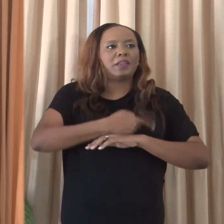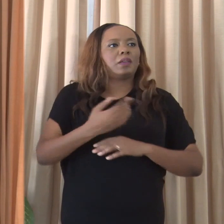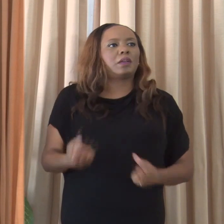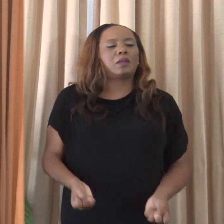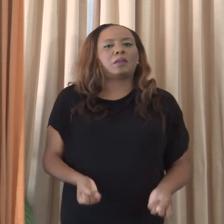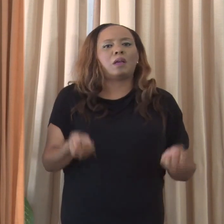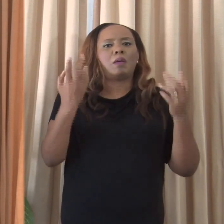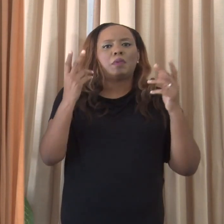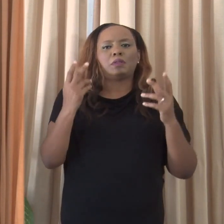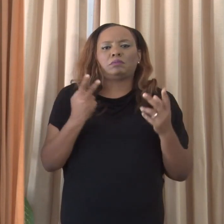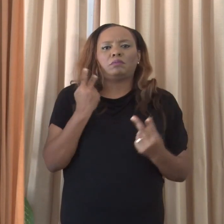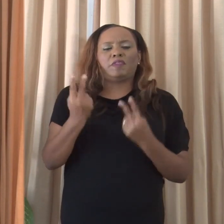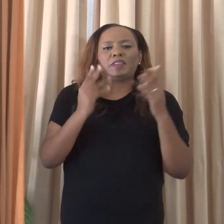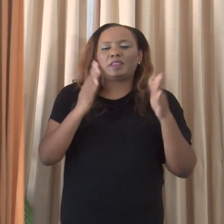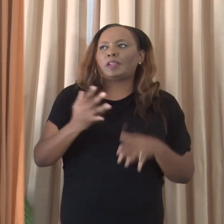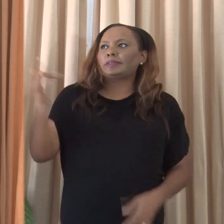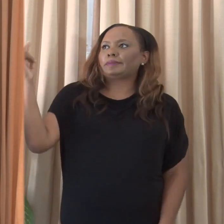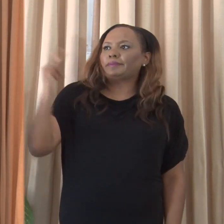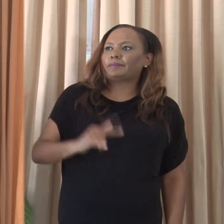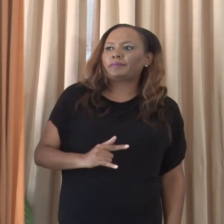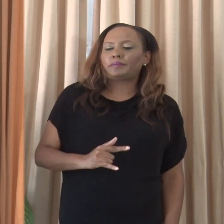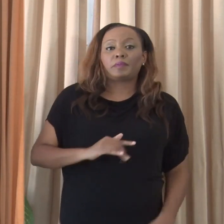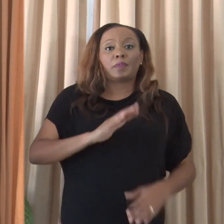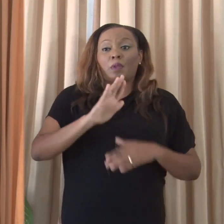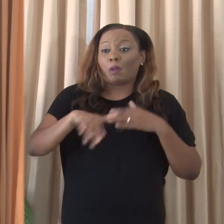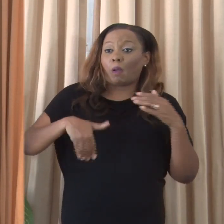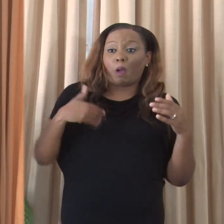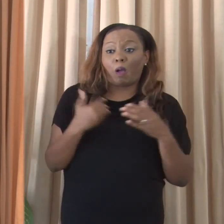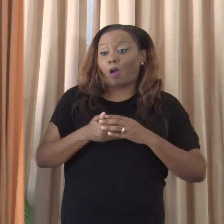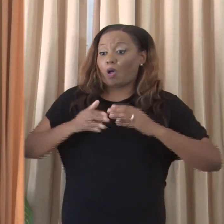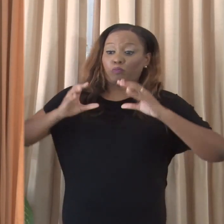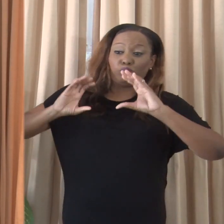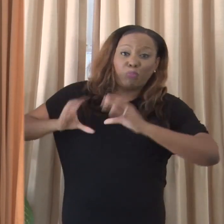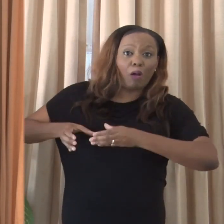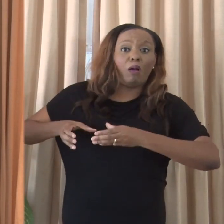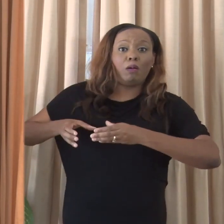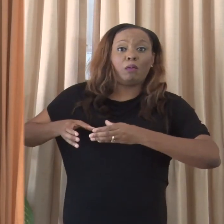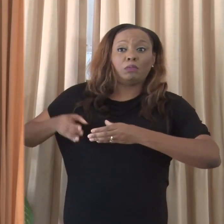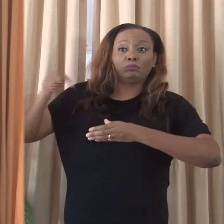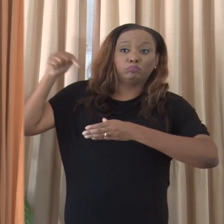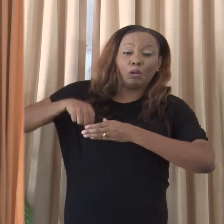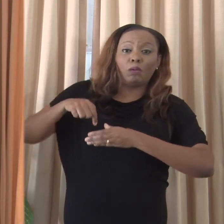visitors have come in since then, and have they all been? Could you give an indication